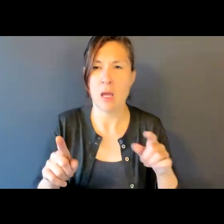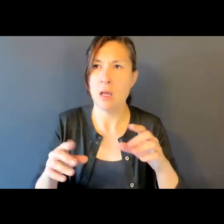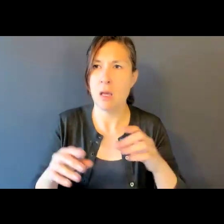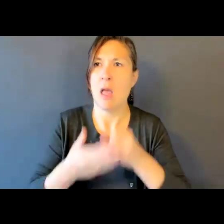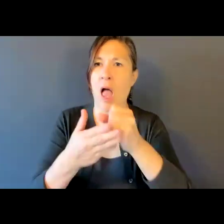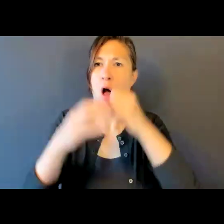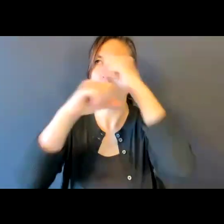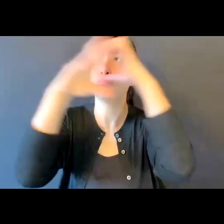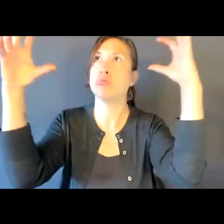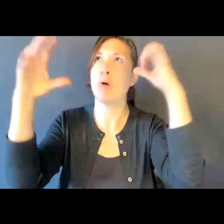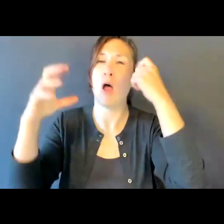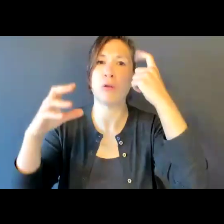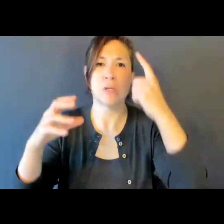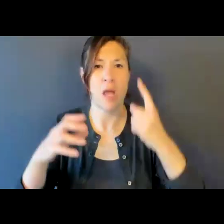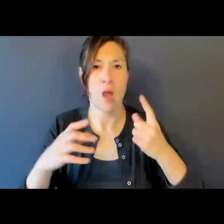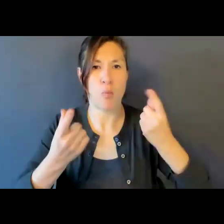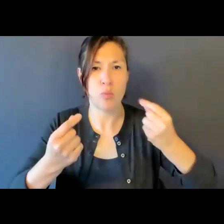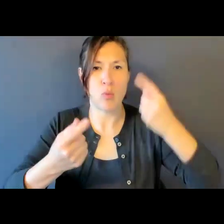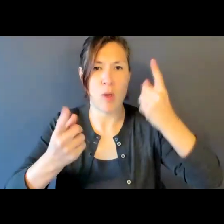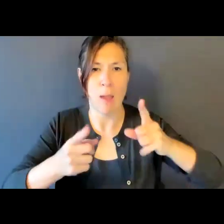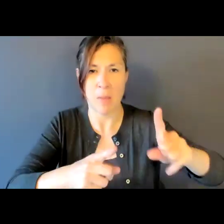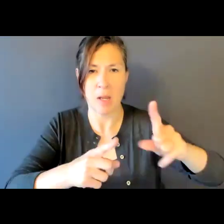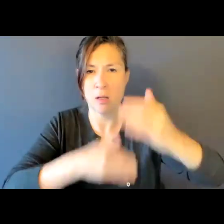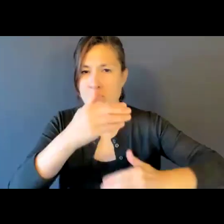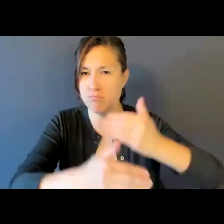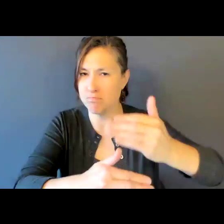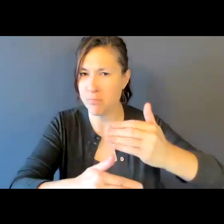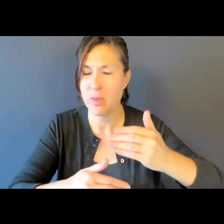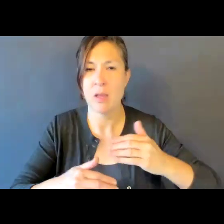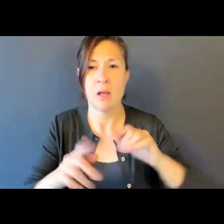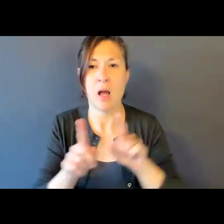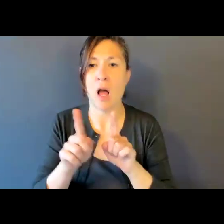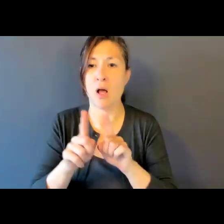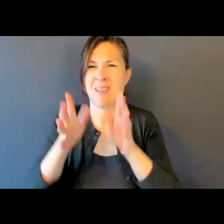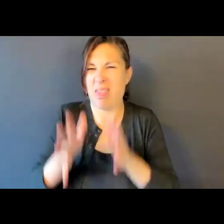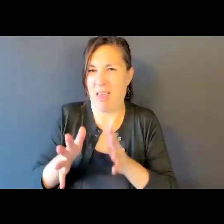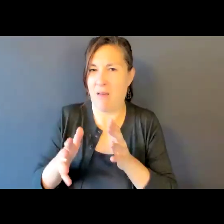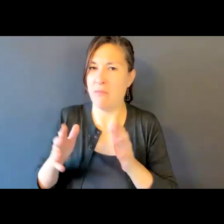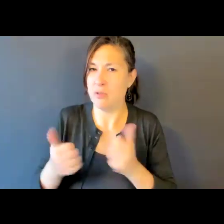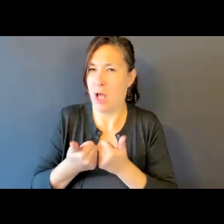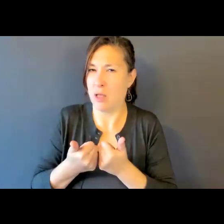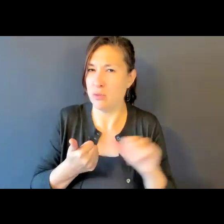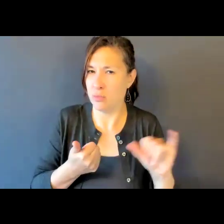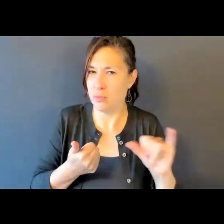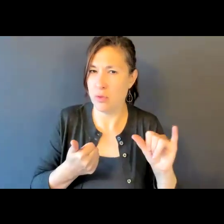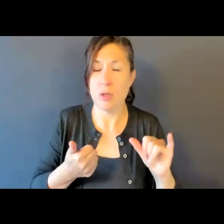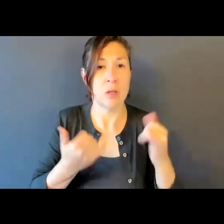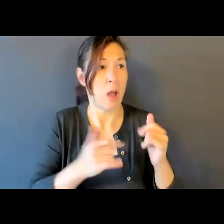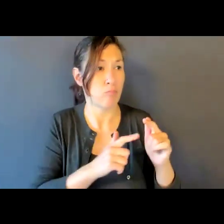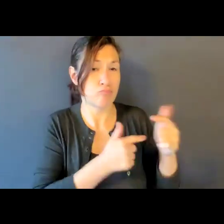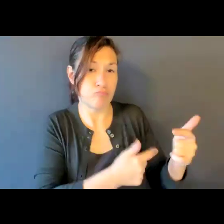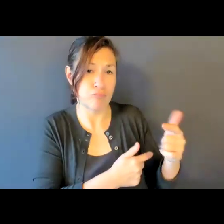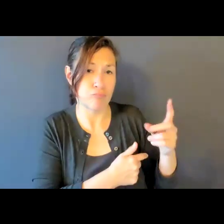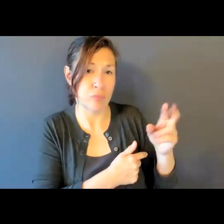progress that's been made, but also some of the real challenges that we still have to work through. So at this point, I'll turn it over to you, Dr. Lombardi, and